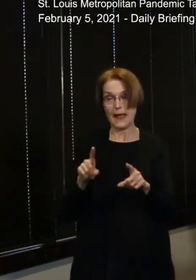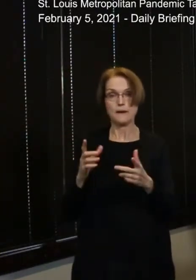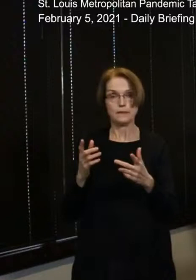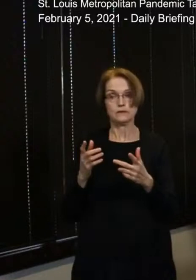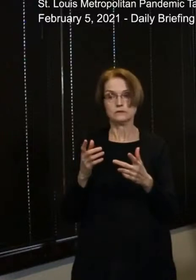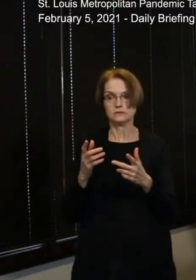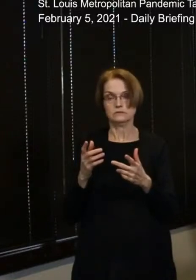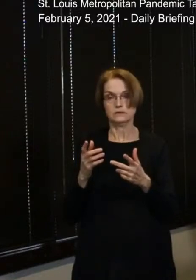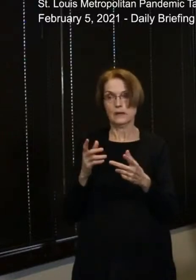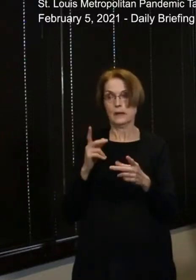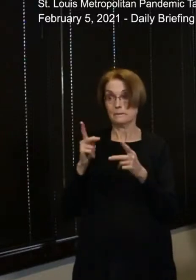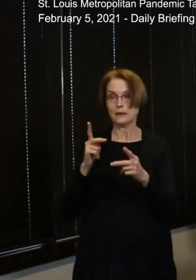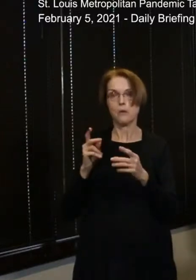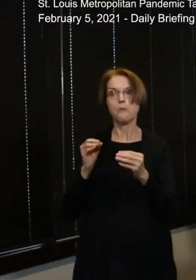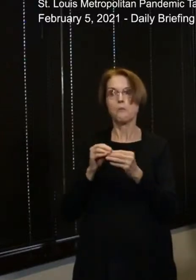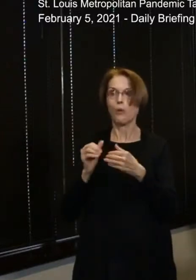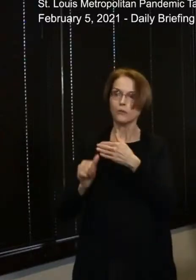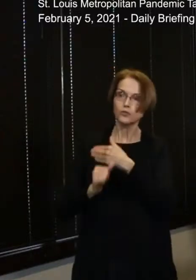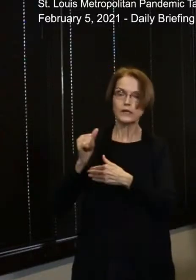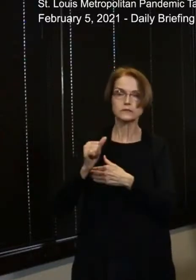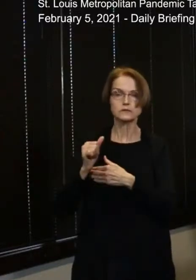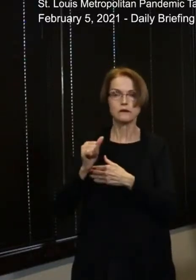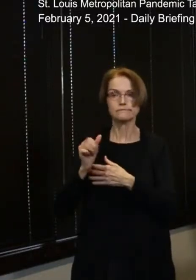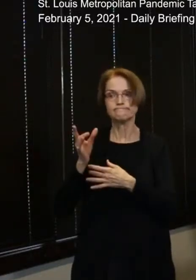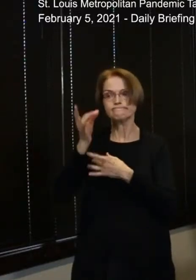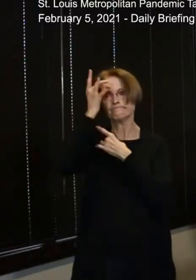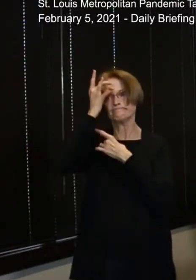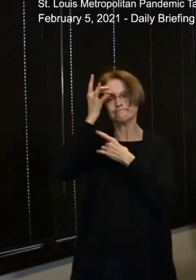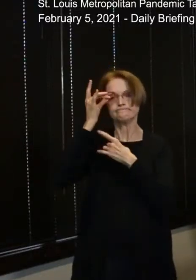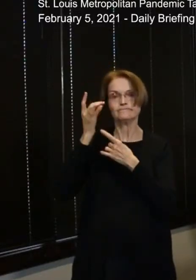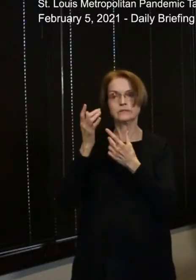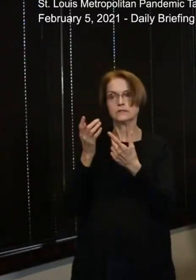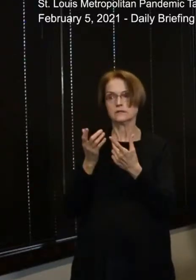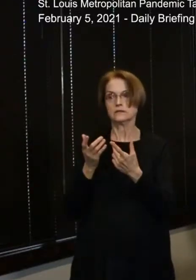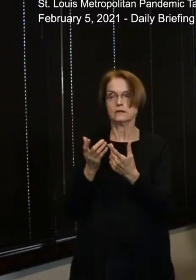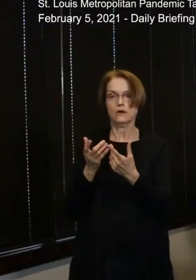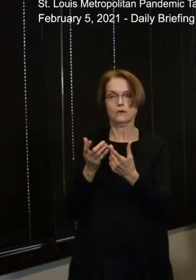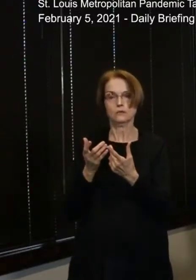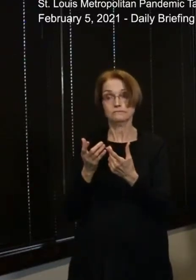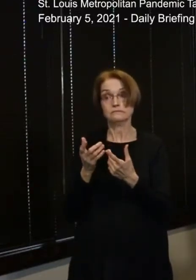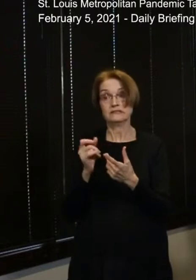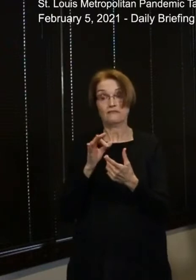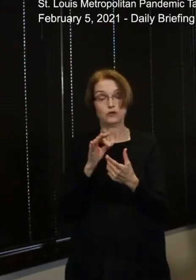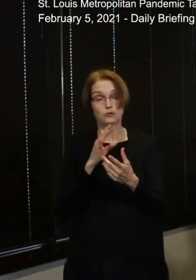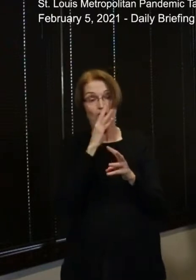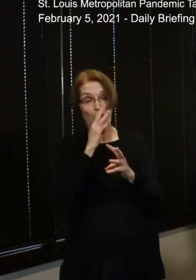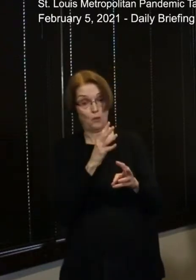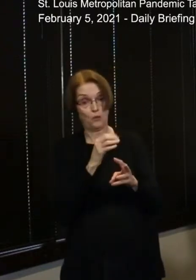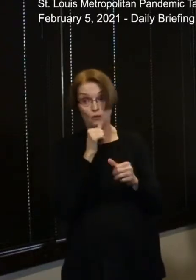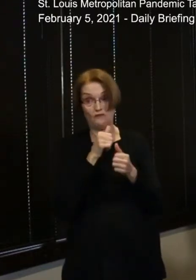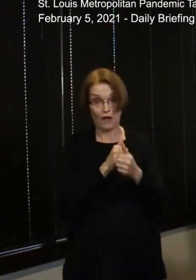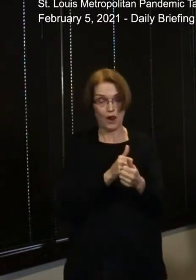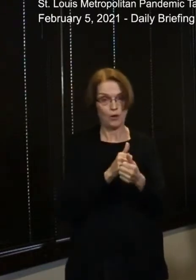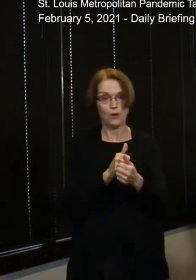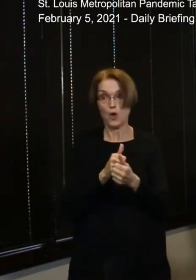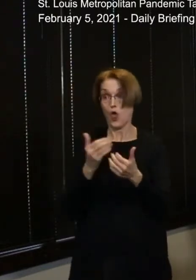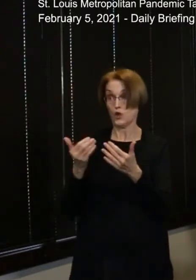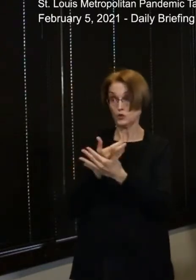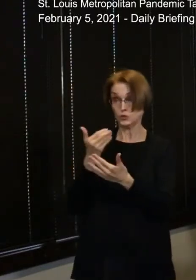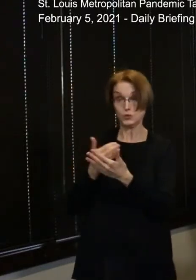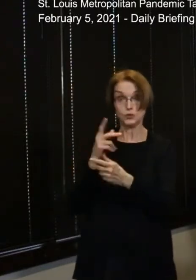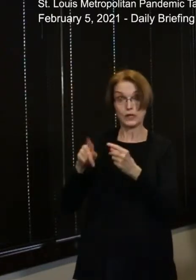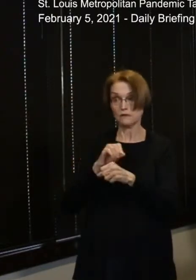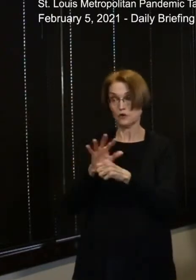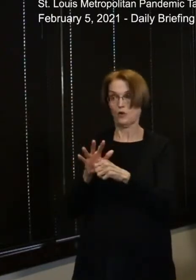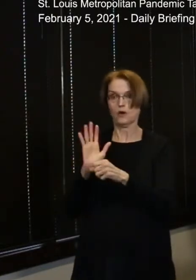being infected, so you have, more opportunity to get infected if you don't practice those things. So it's even